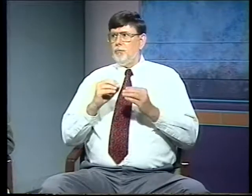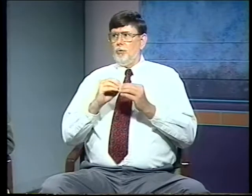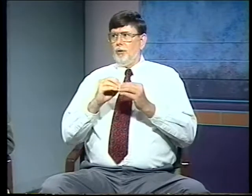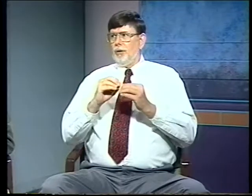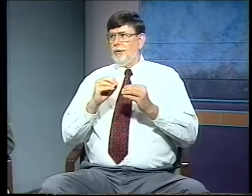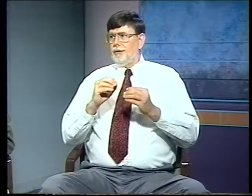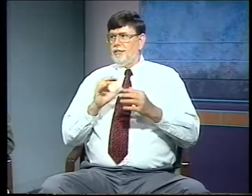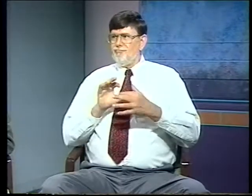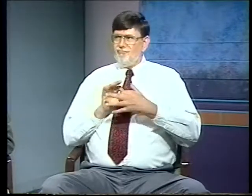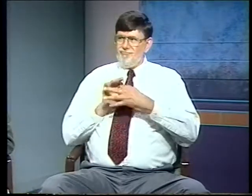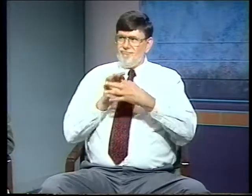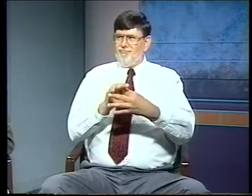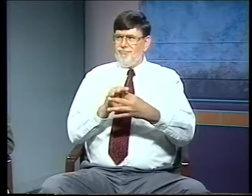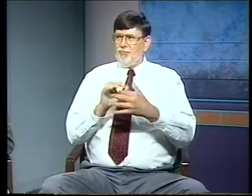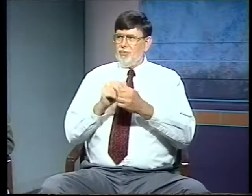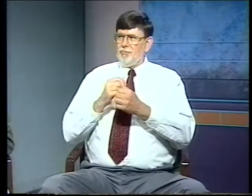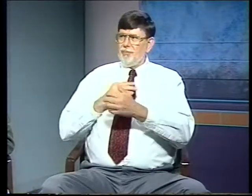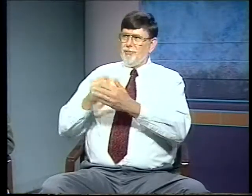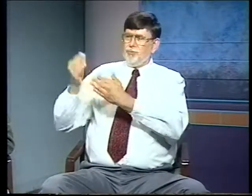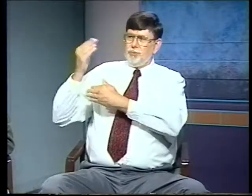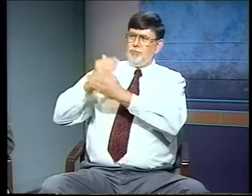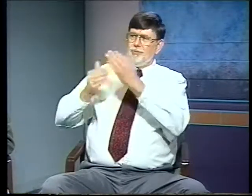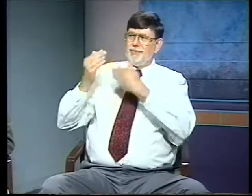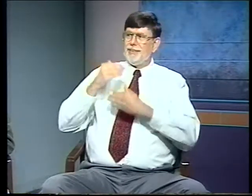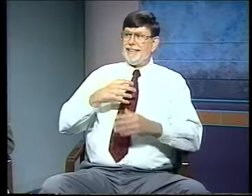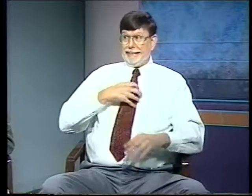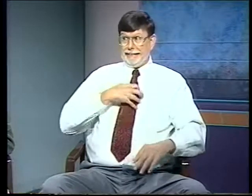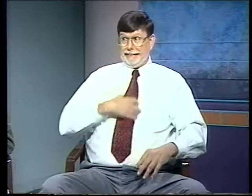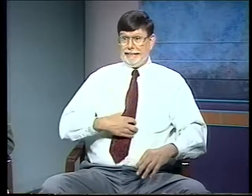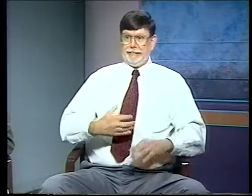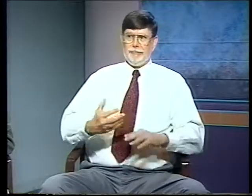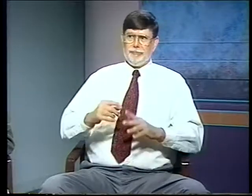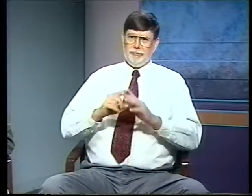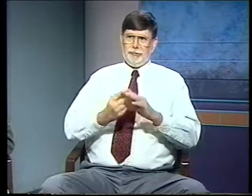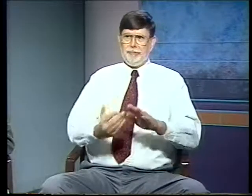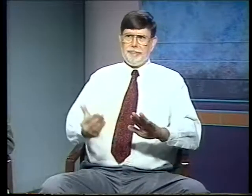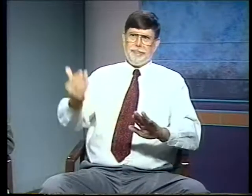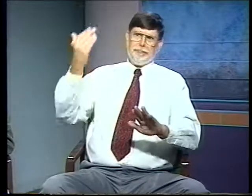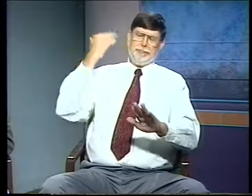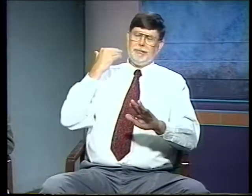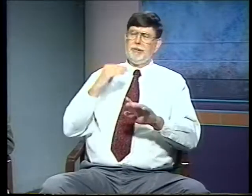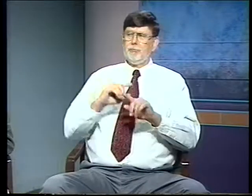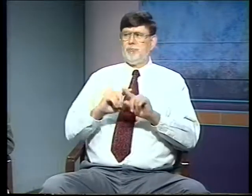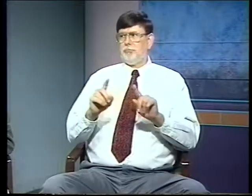the fact that we have a number of different nations, we can learn from one another. And